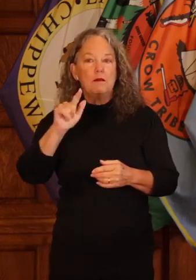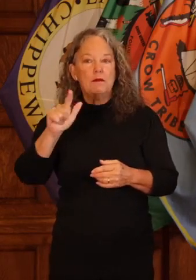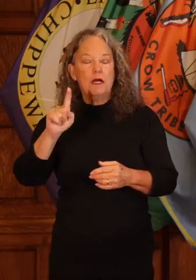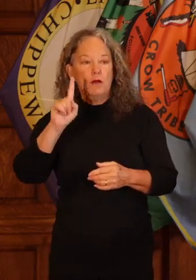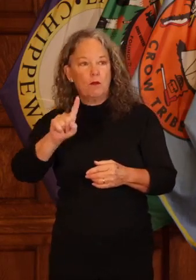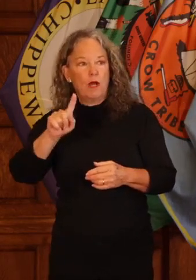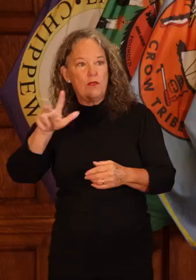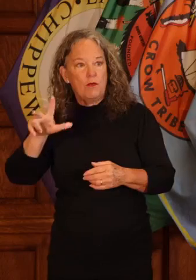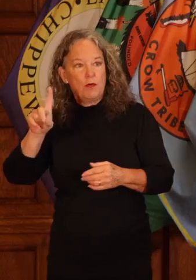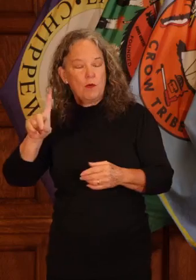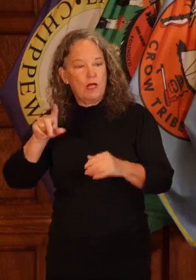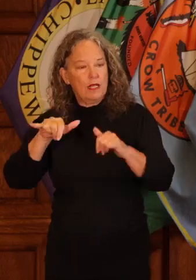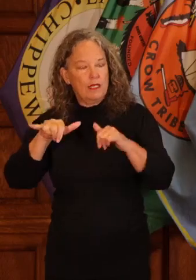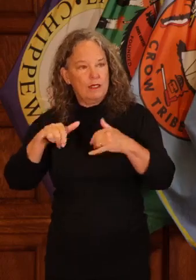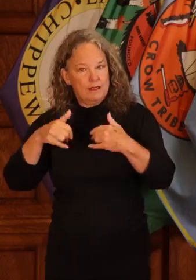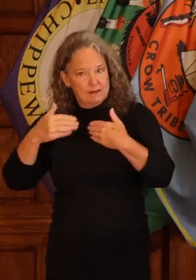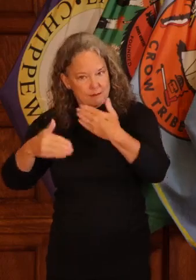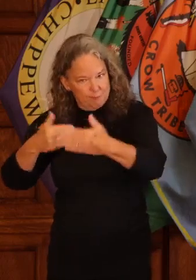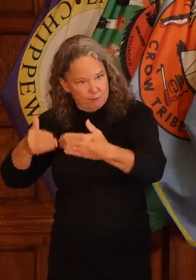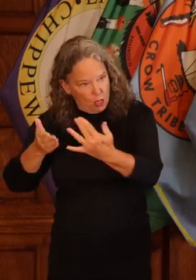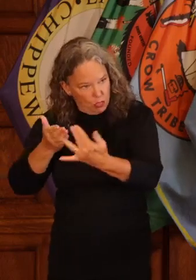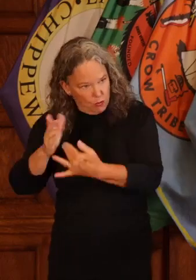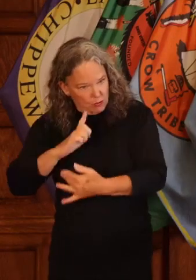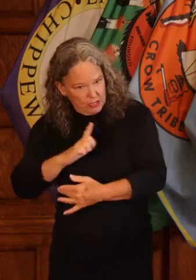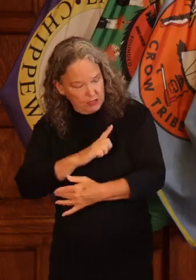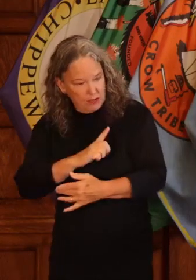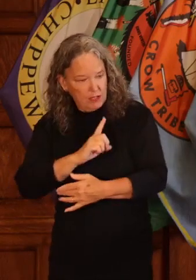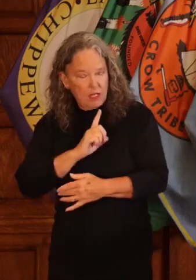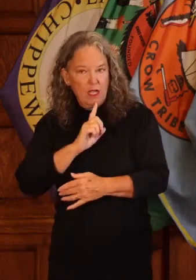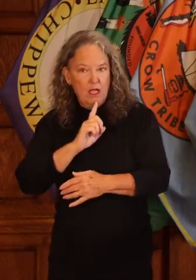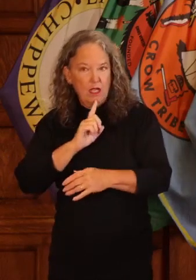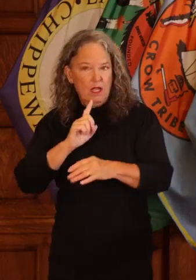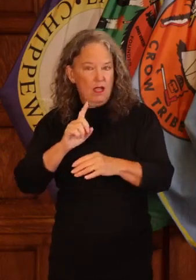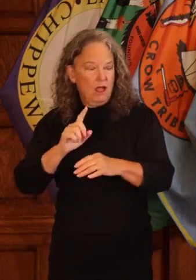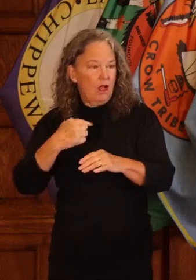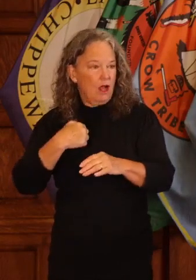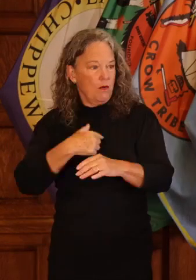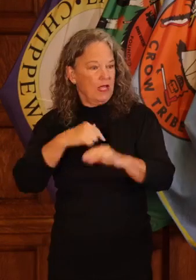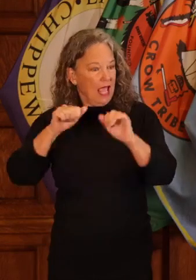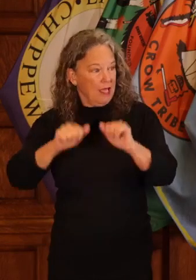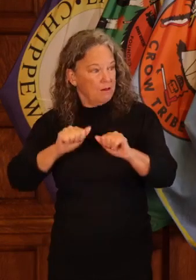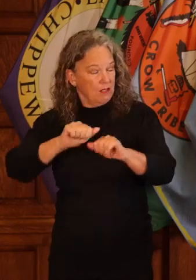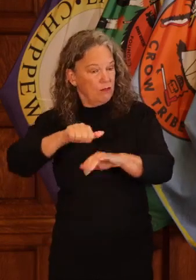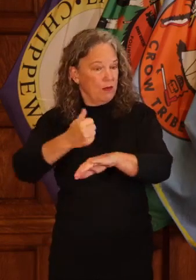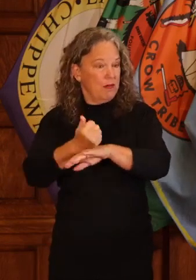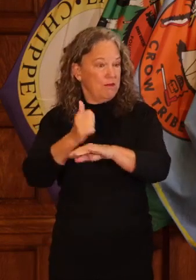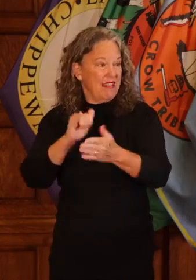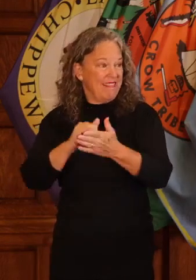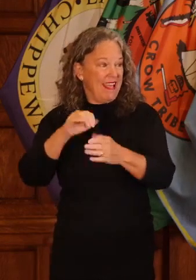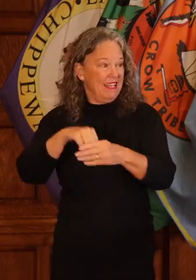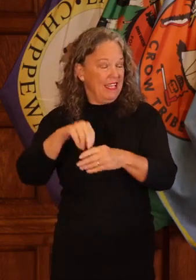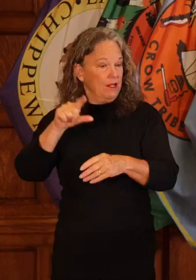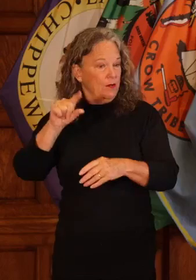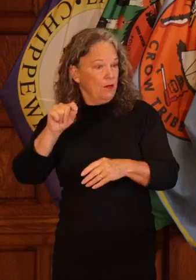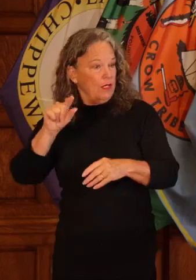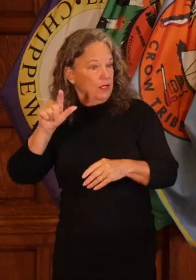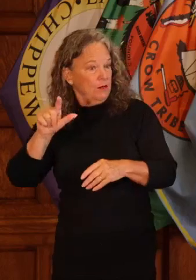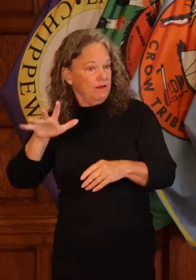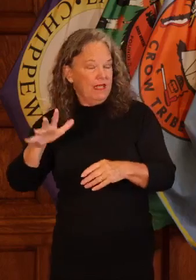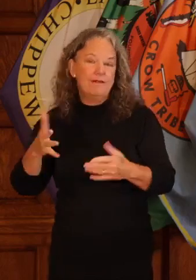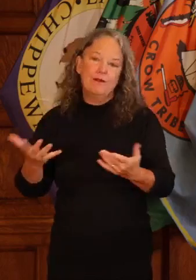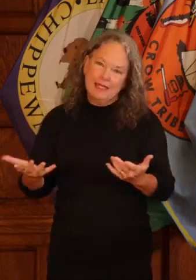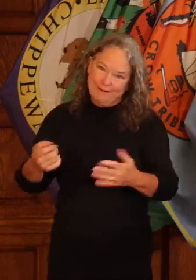moving through the legislature. At this point, are we past the point of being able to implement that in 2025 as something passes? Well, the clock is ticking.